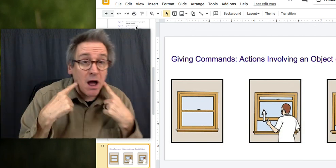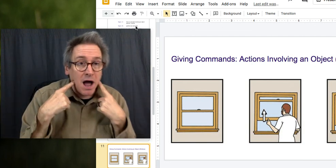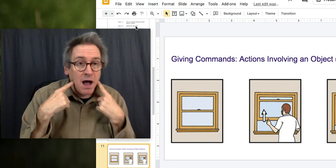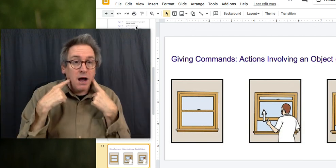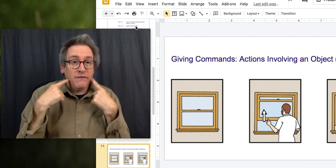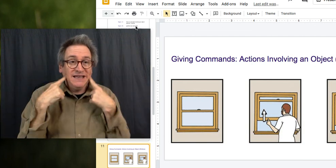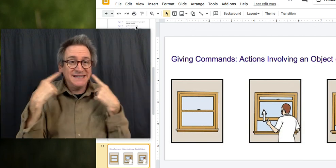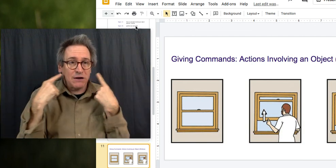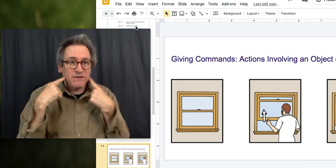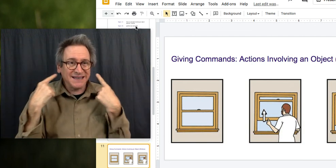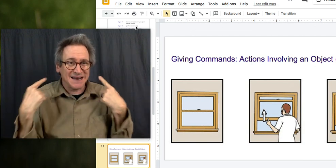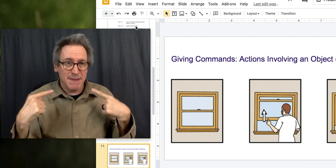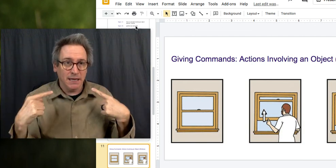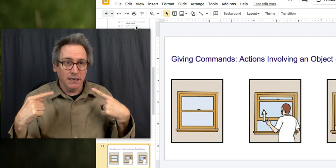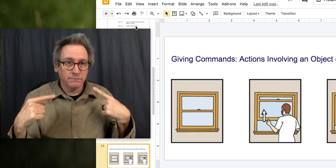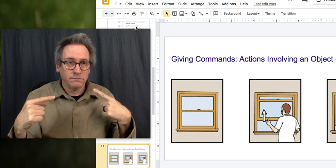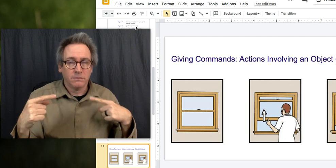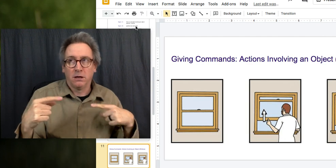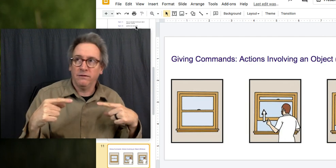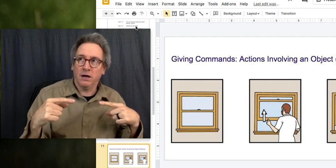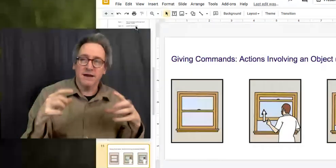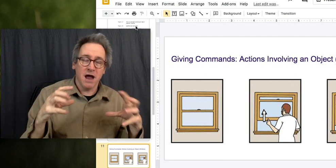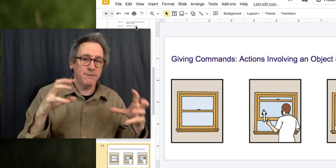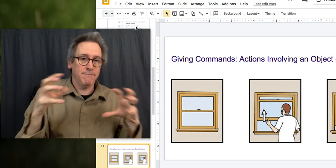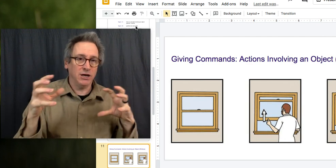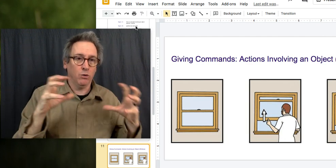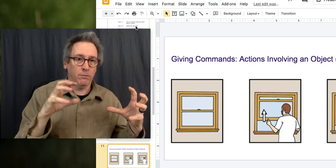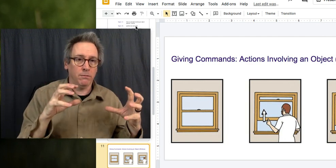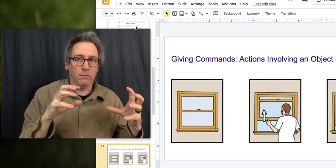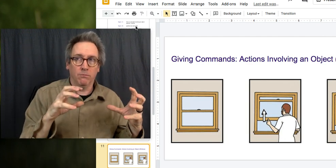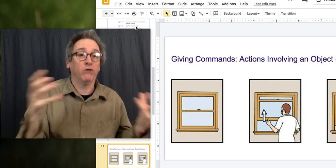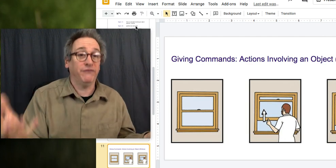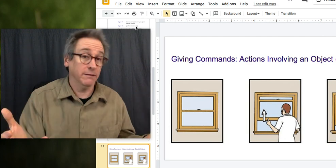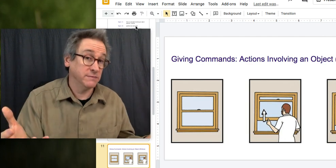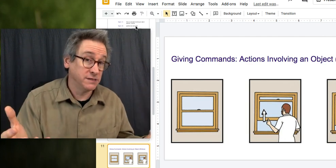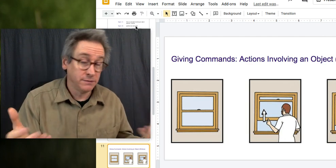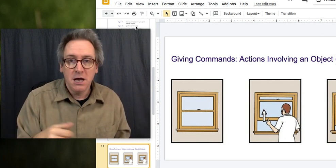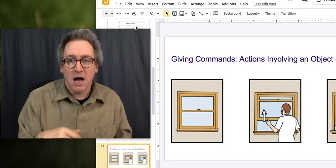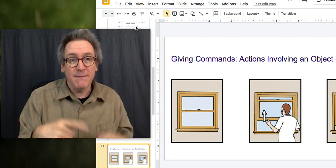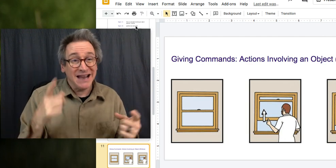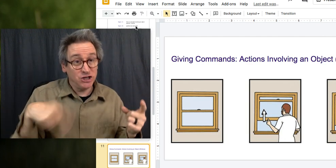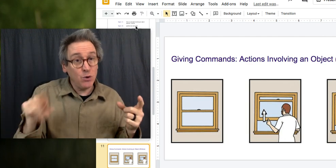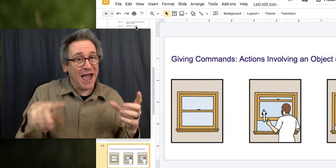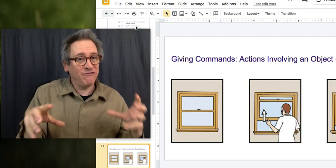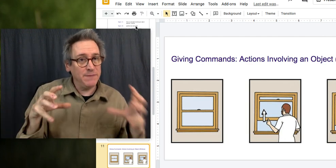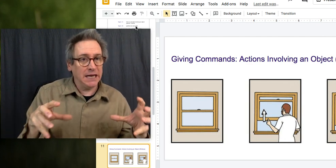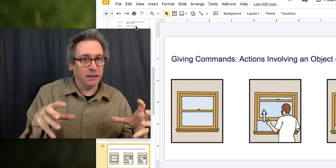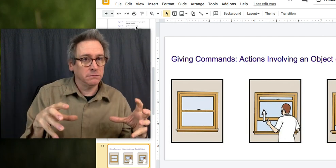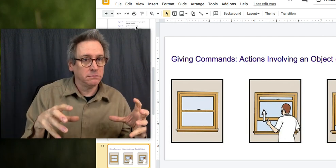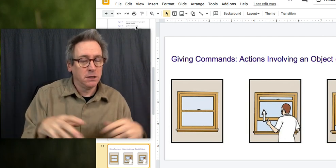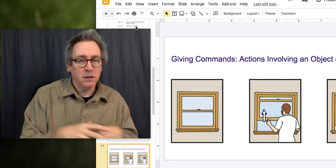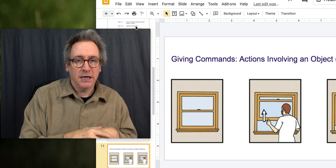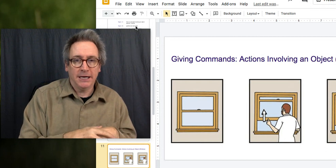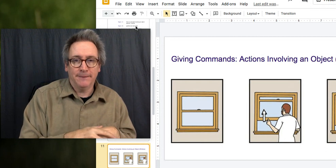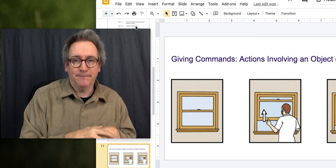now, these sound effects that I'm making, the non-manual morphemes, do have meaning.